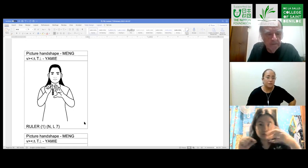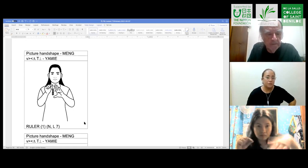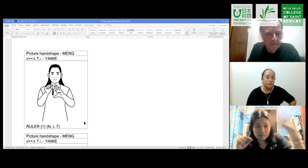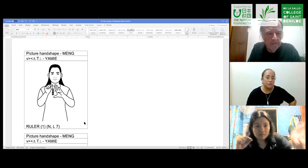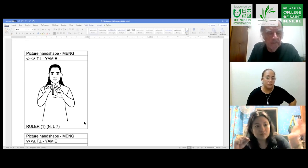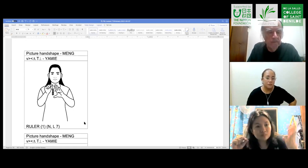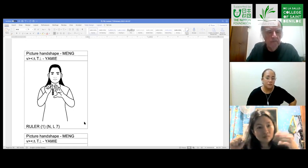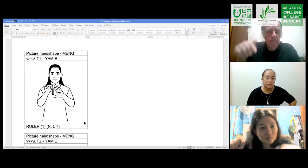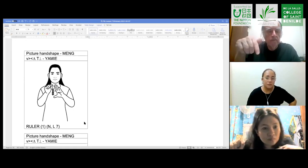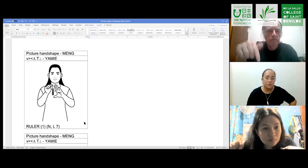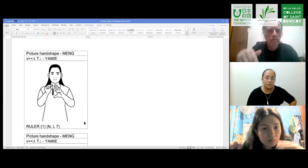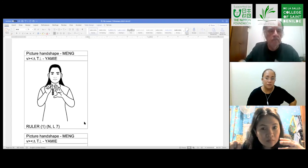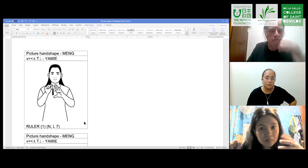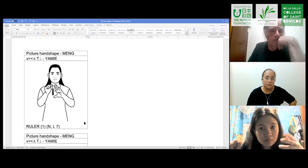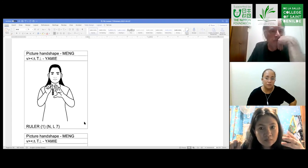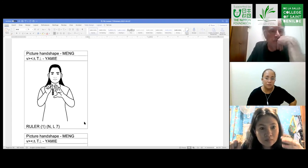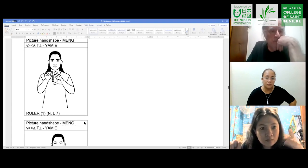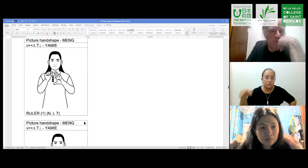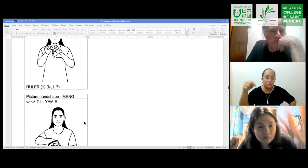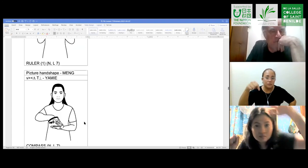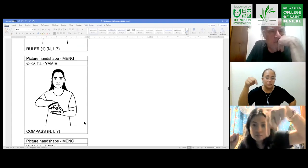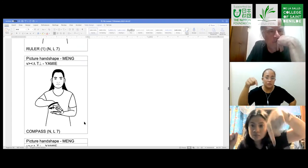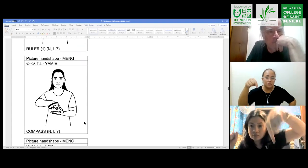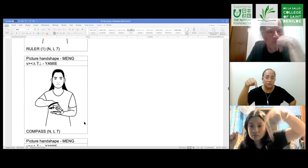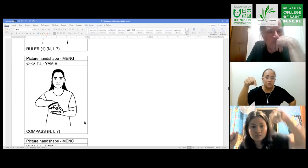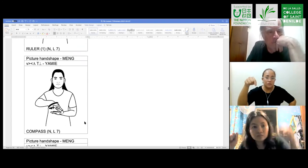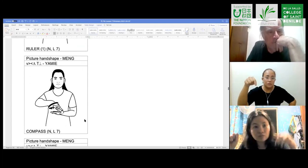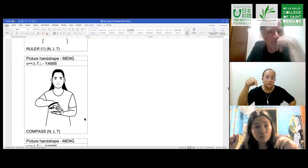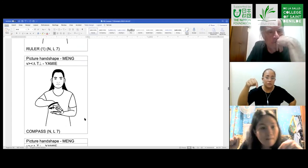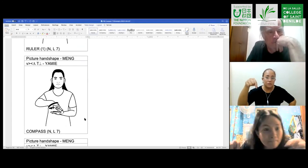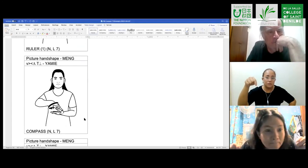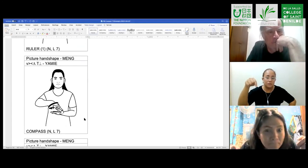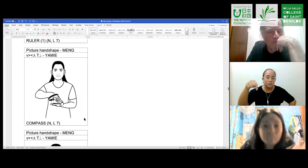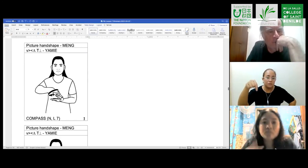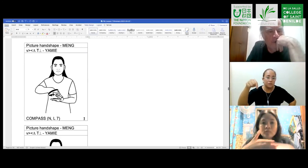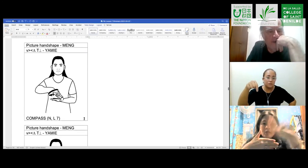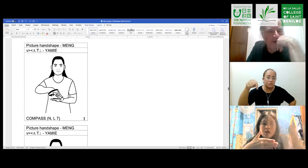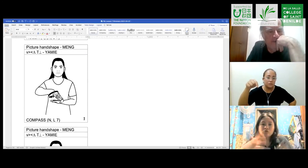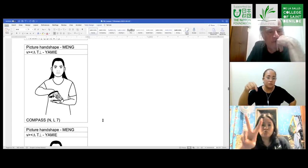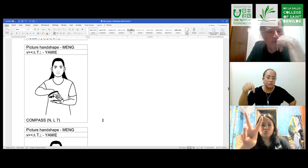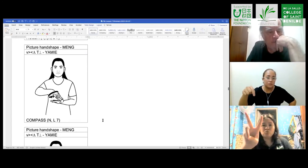contact the thumb. mm-hmm. Okay.